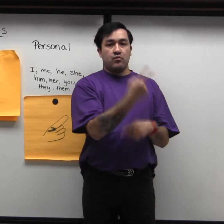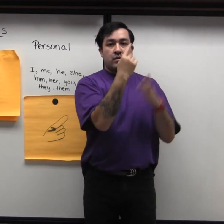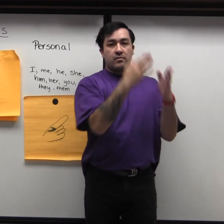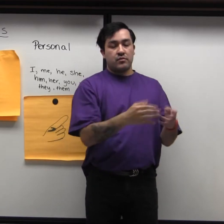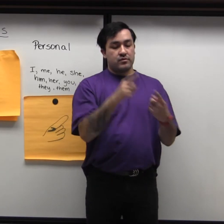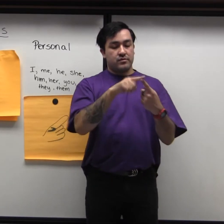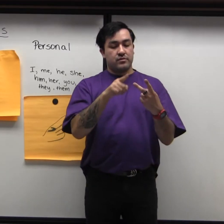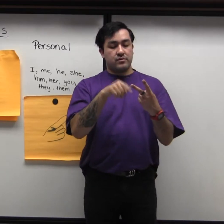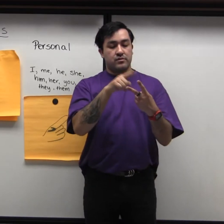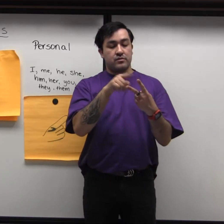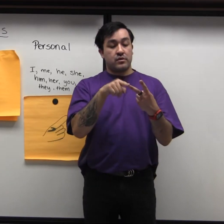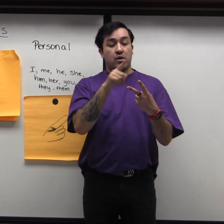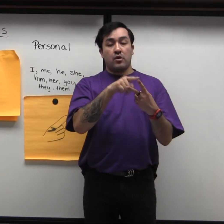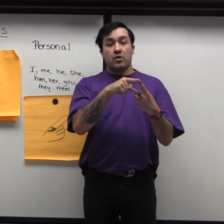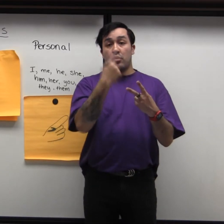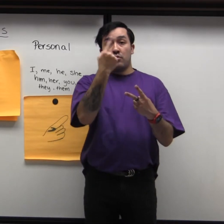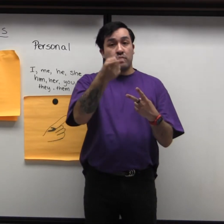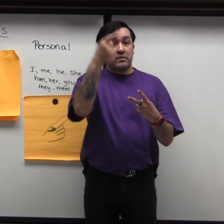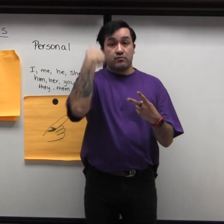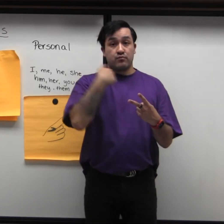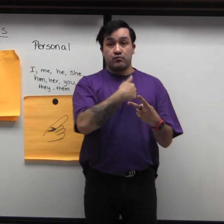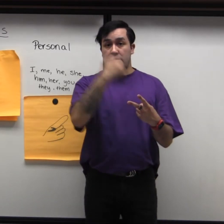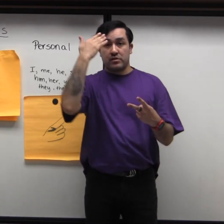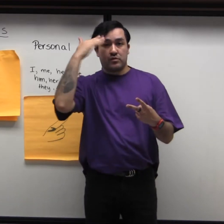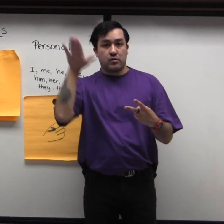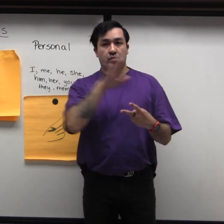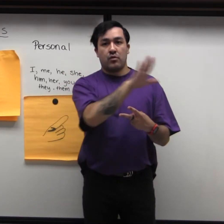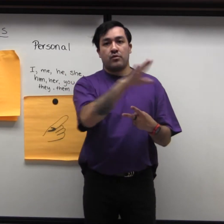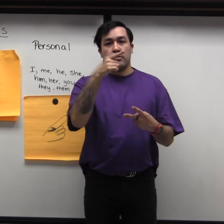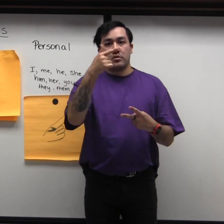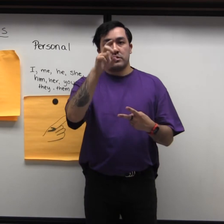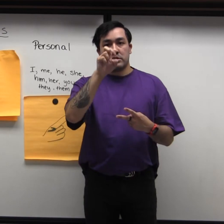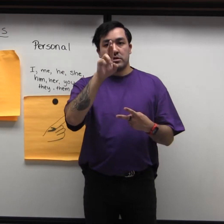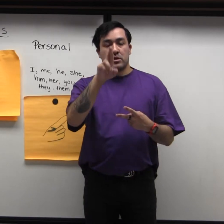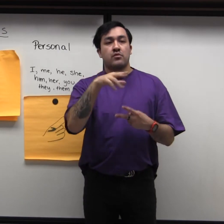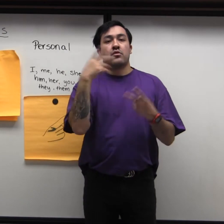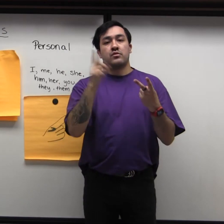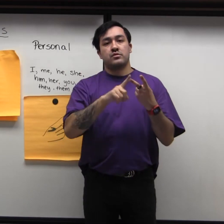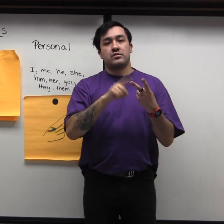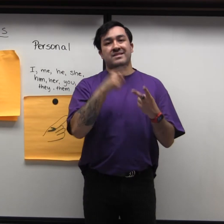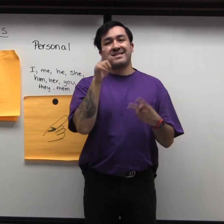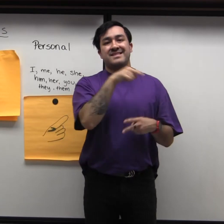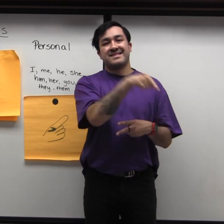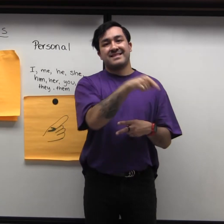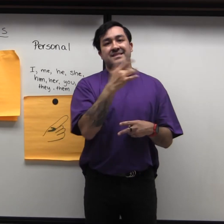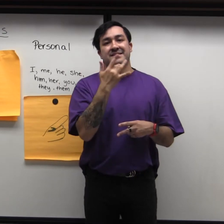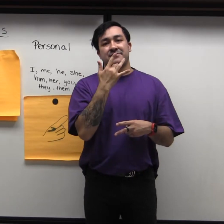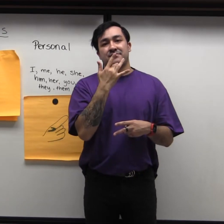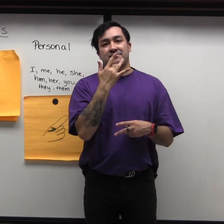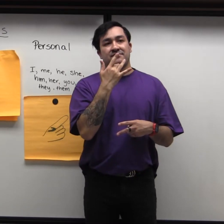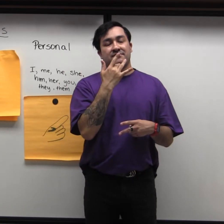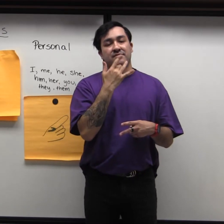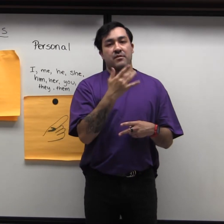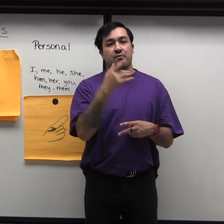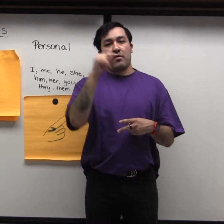doesn't matter. So, we often use this when we don't know the person's gender.